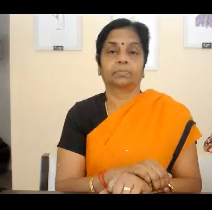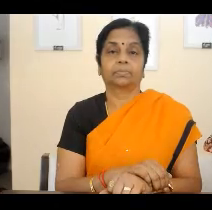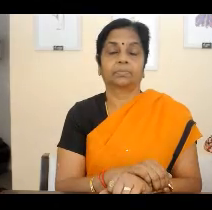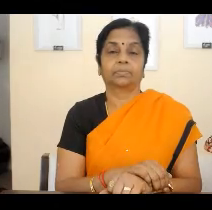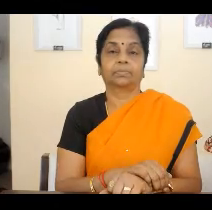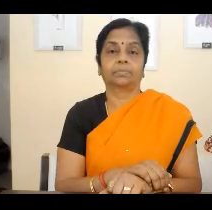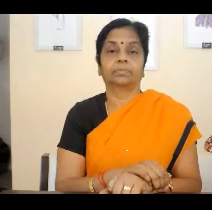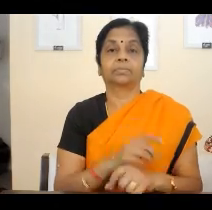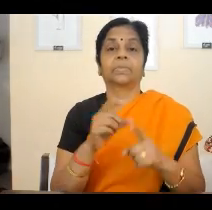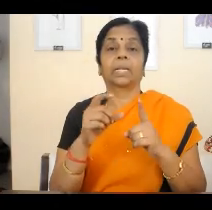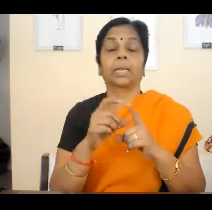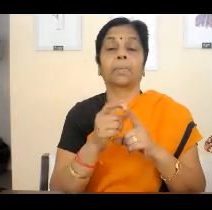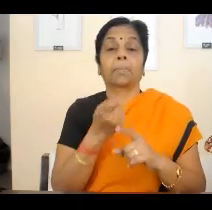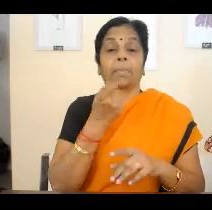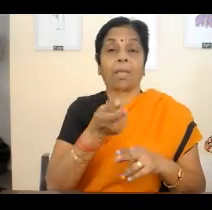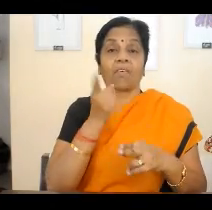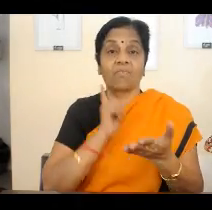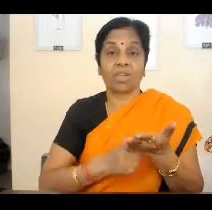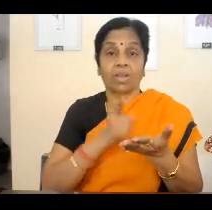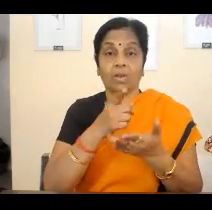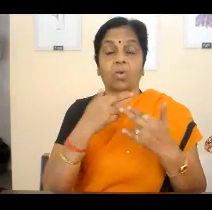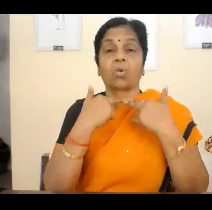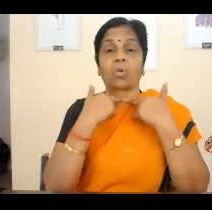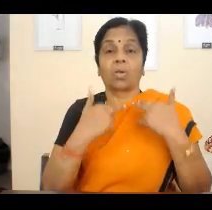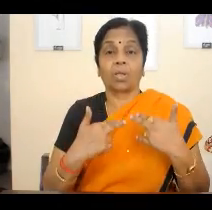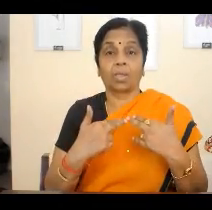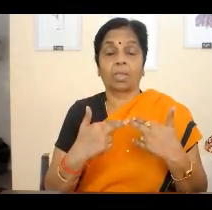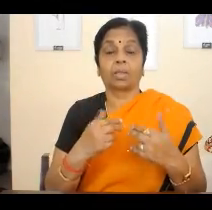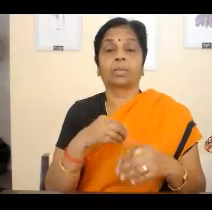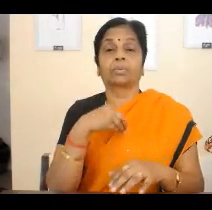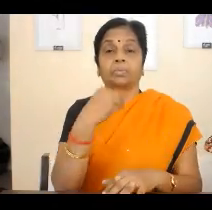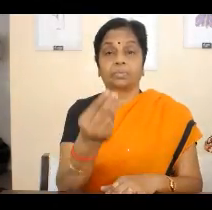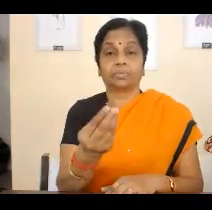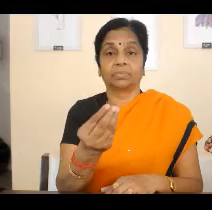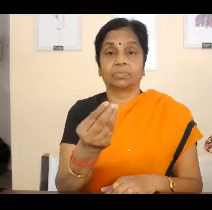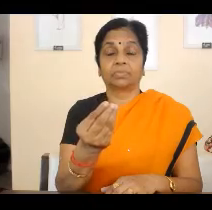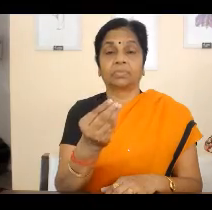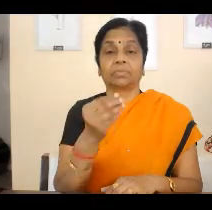The penalty for offenses should be increased.